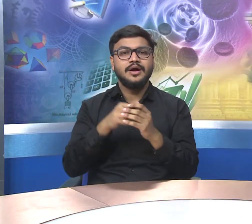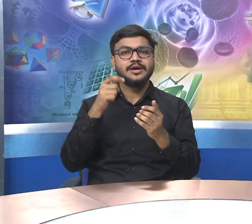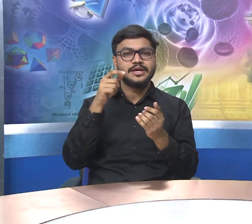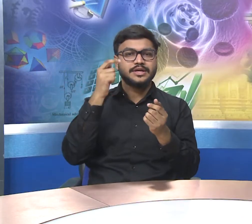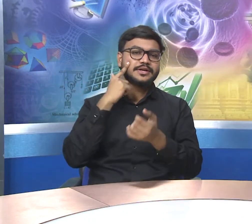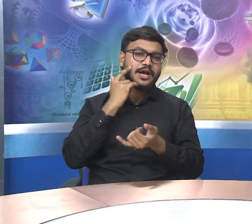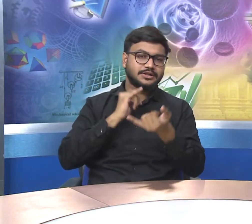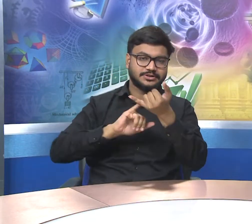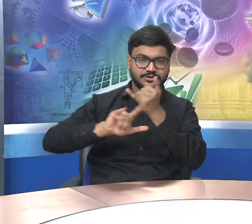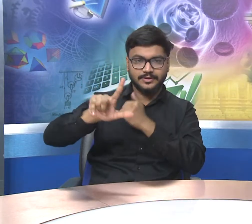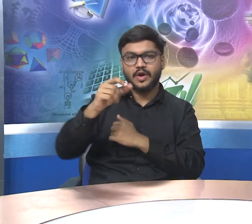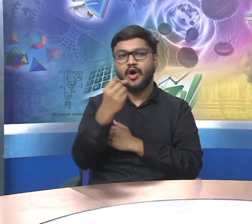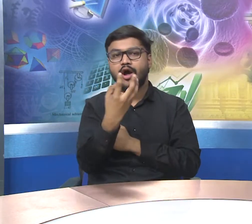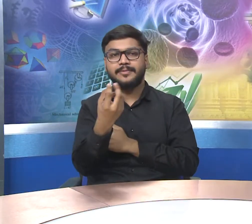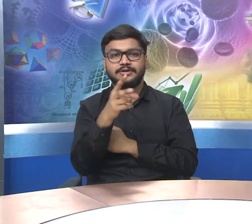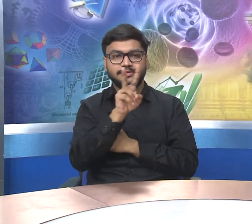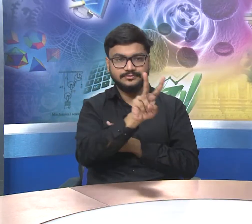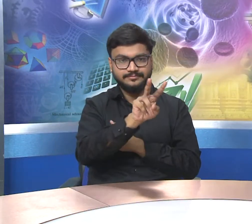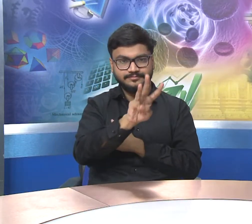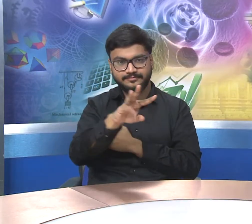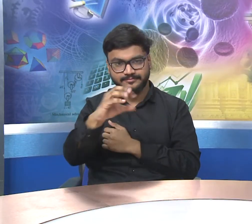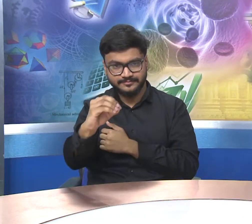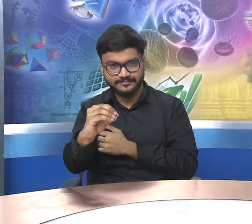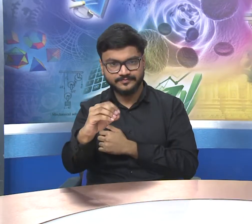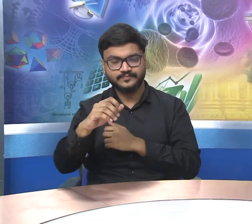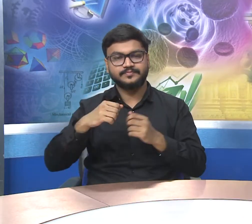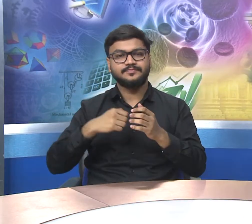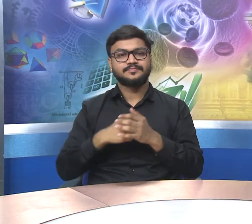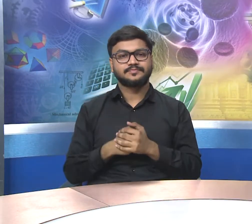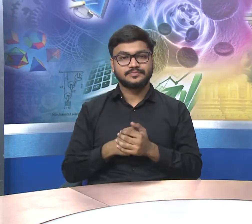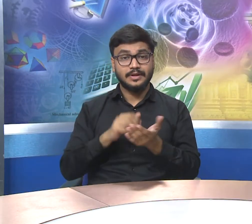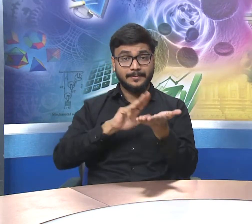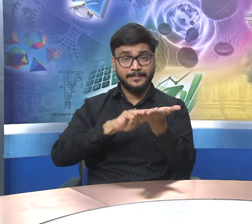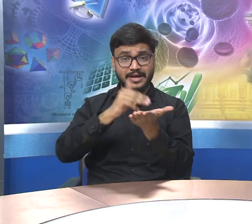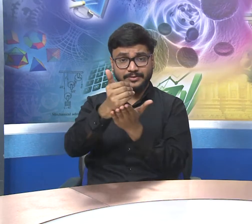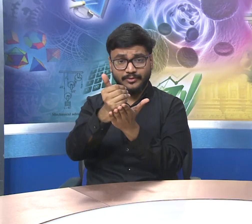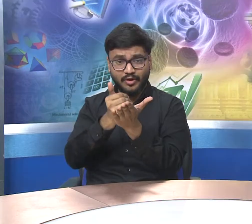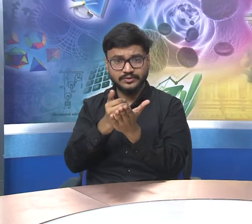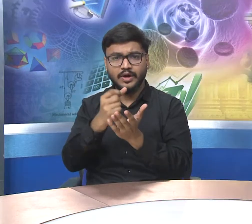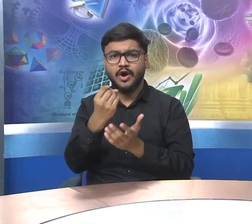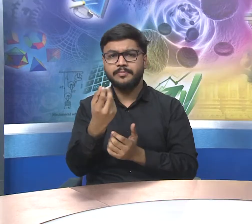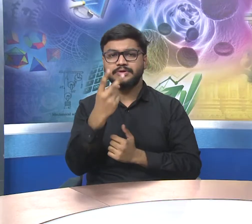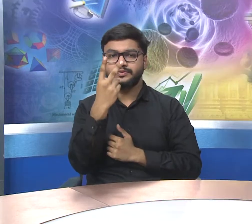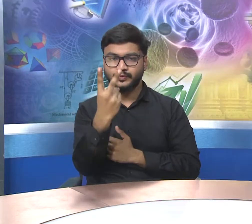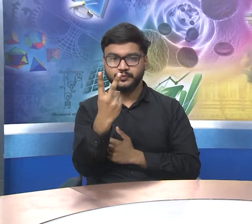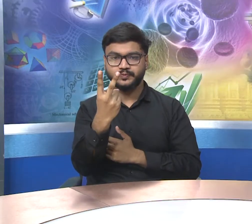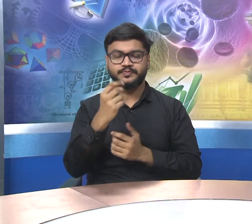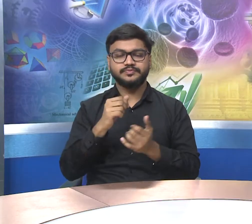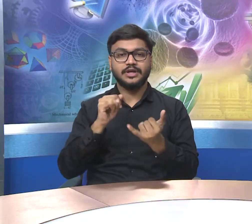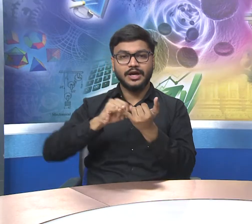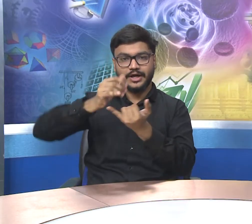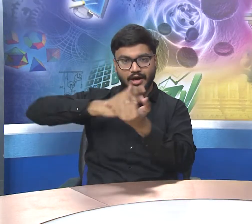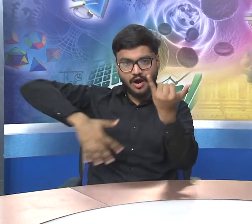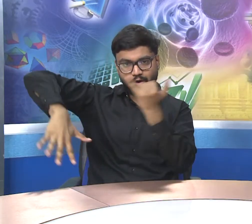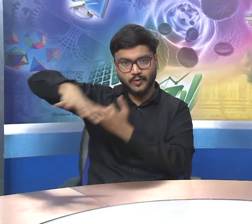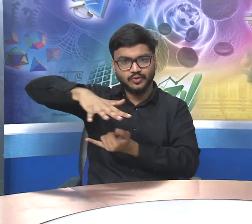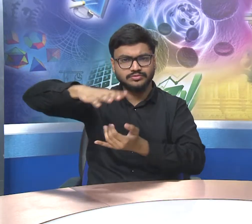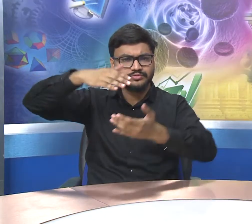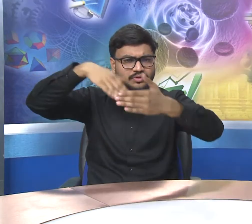Subject ISL Secondary number 230. Module number